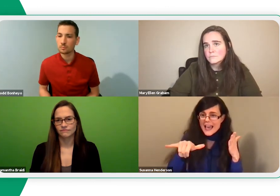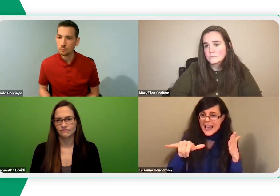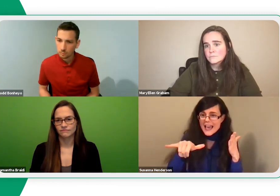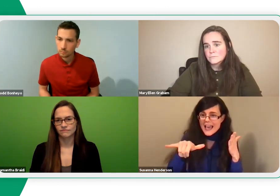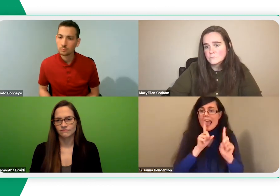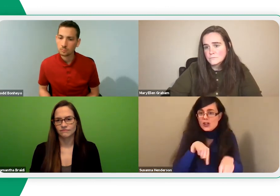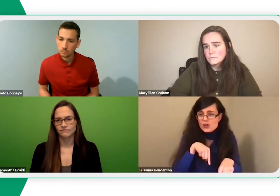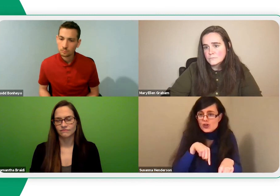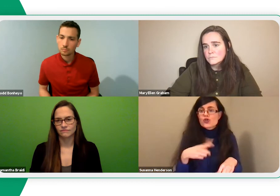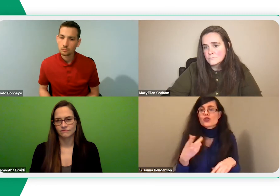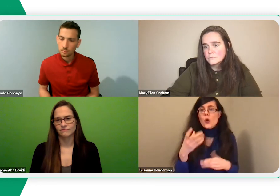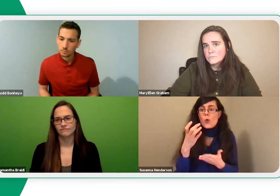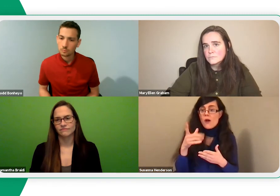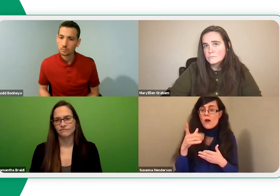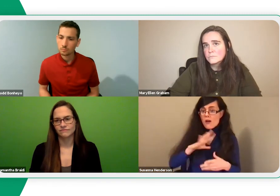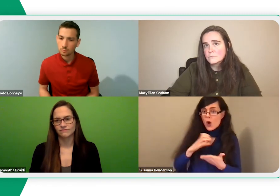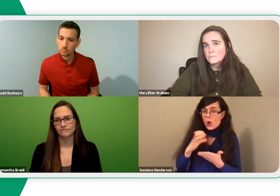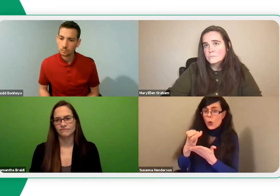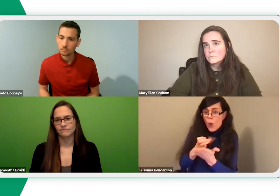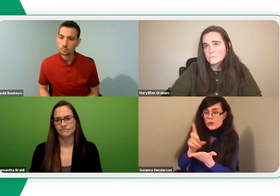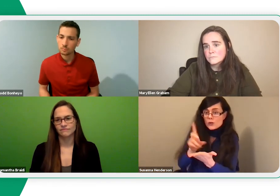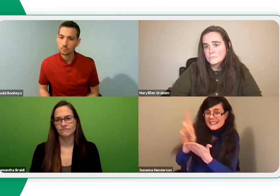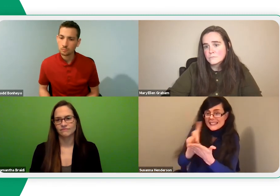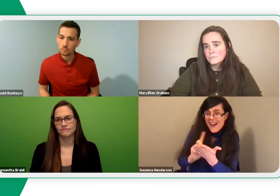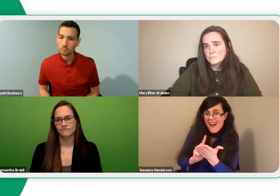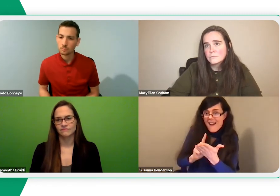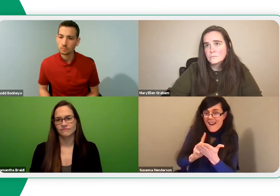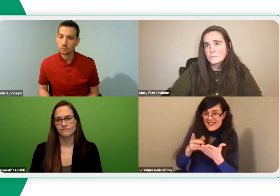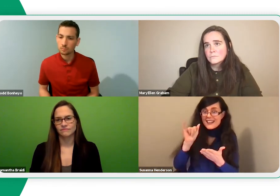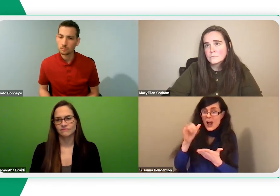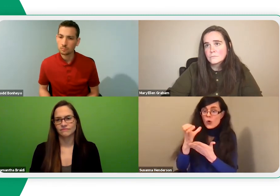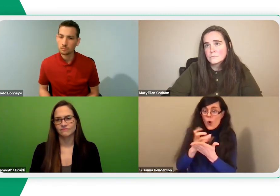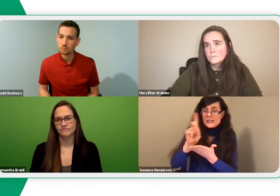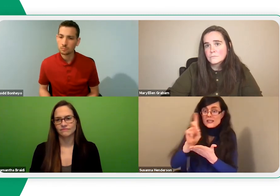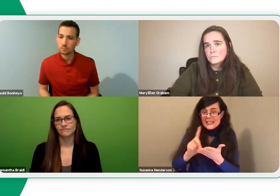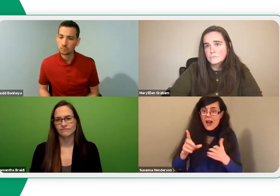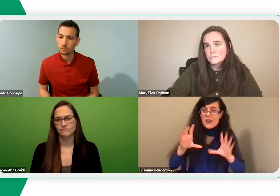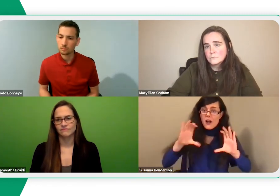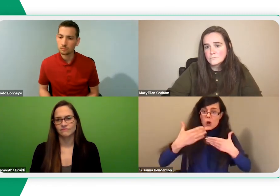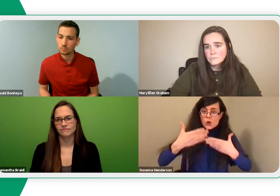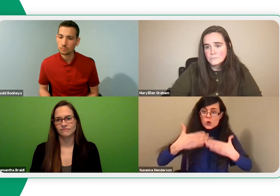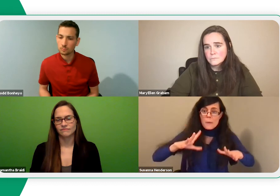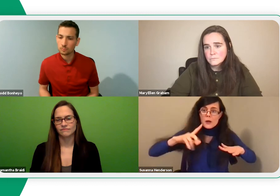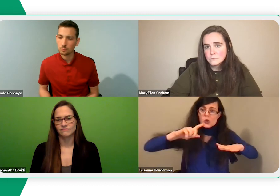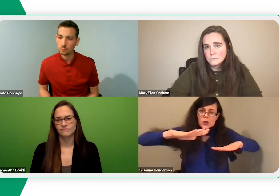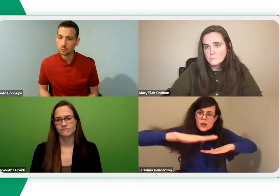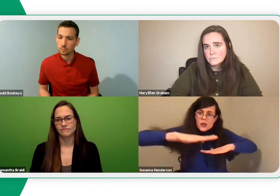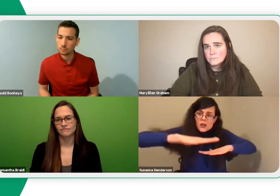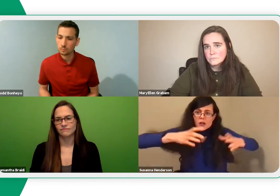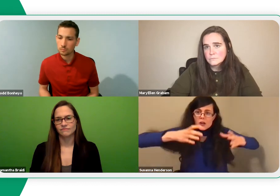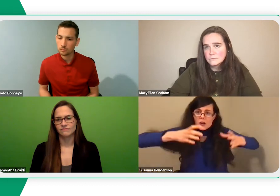statistics using student surveys and the way our course is designed